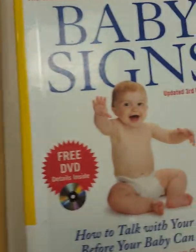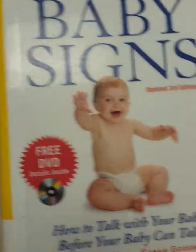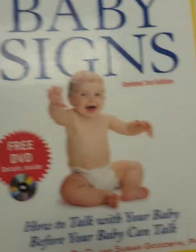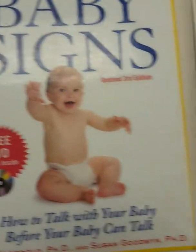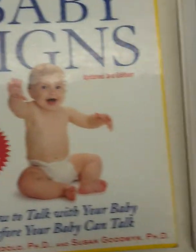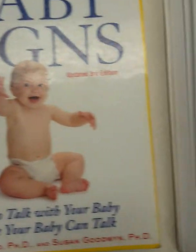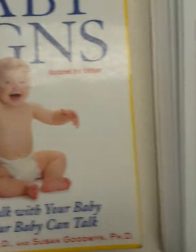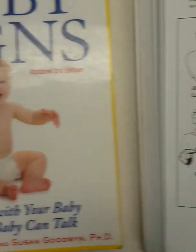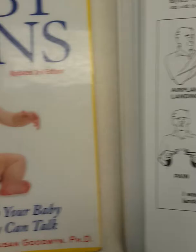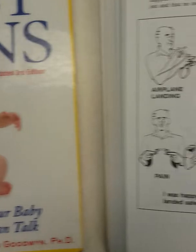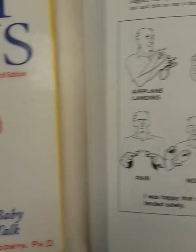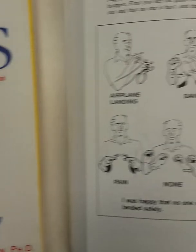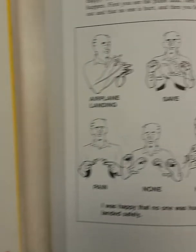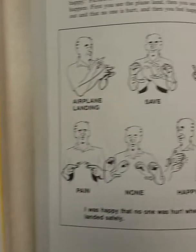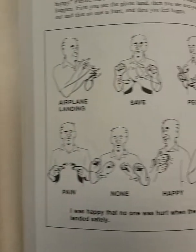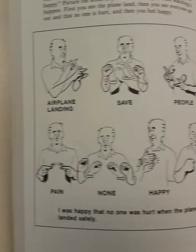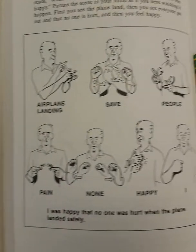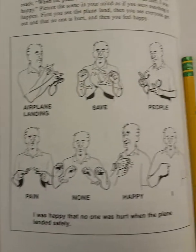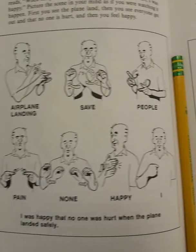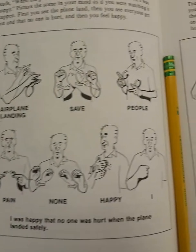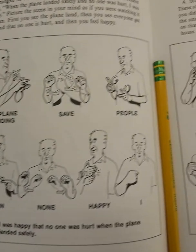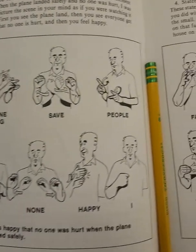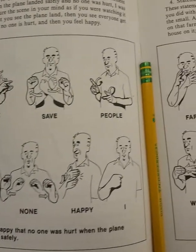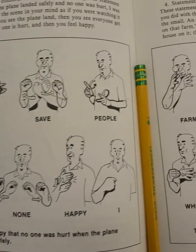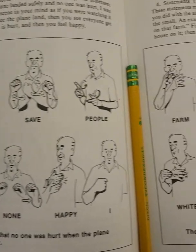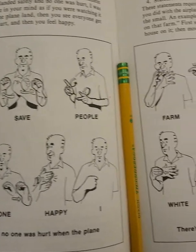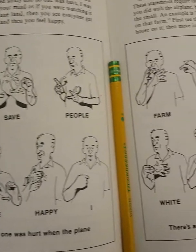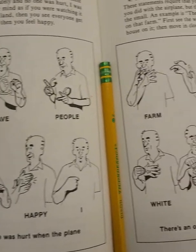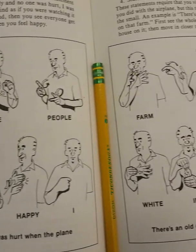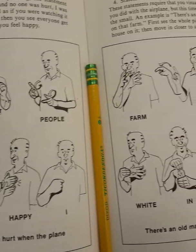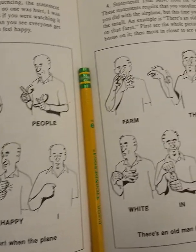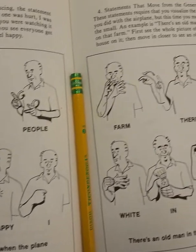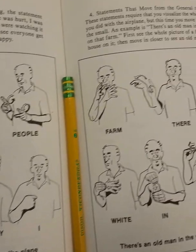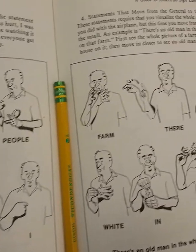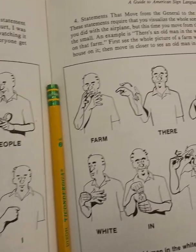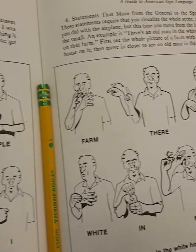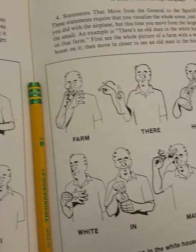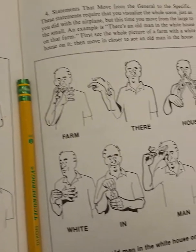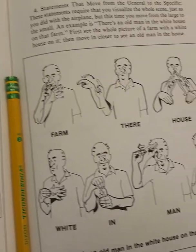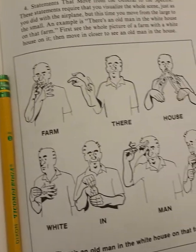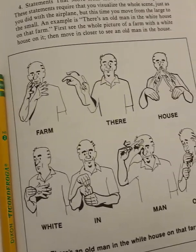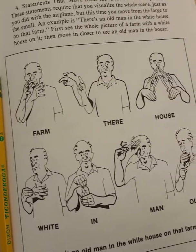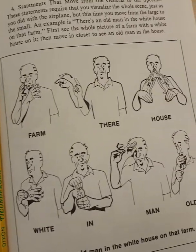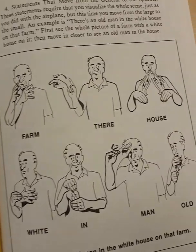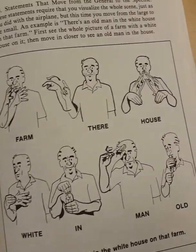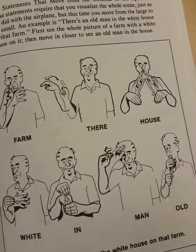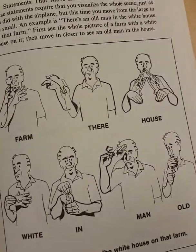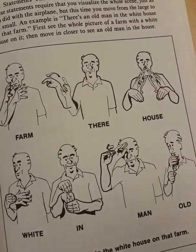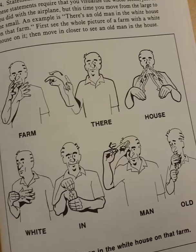mastery. I give myself now less than 30 days to own it